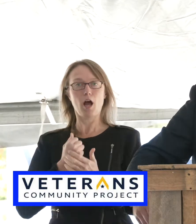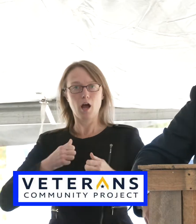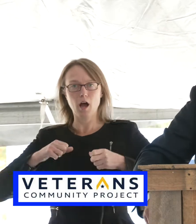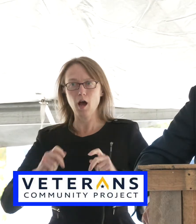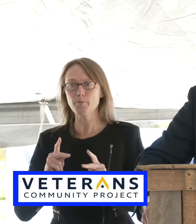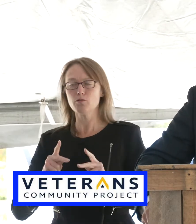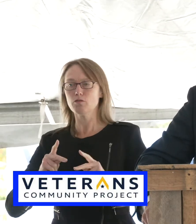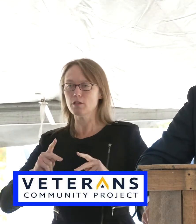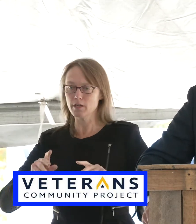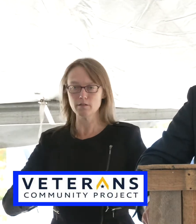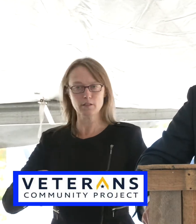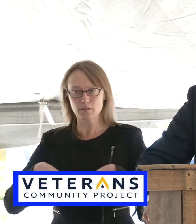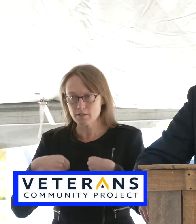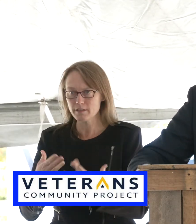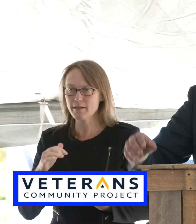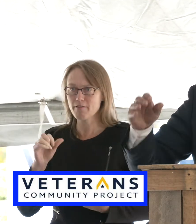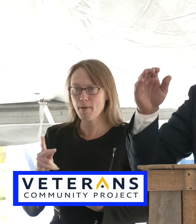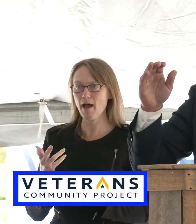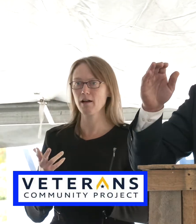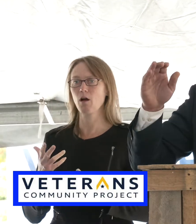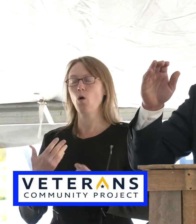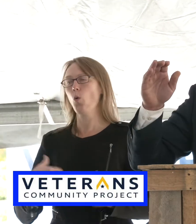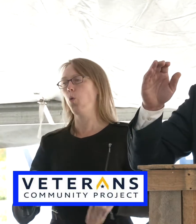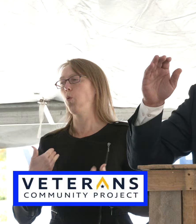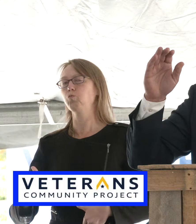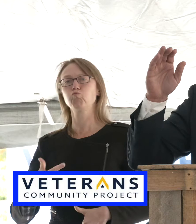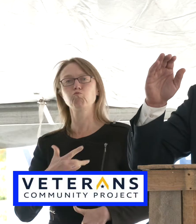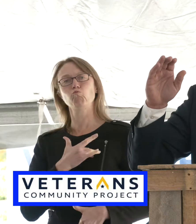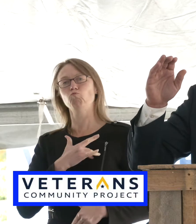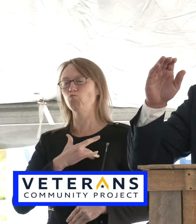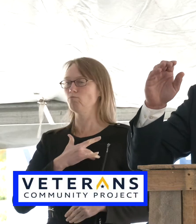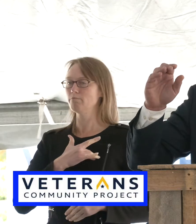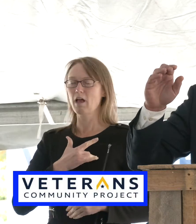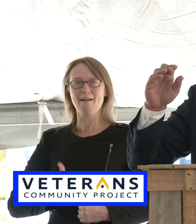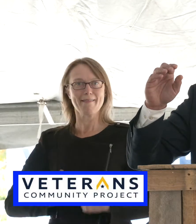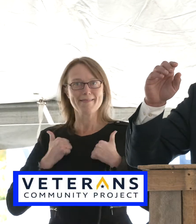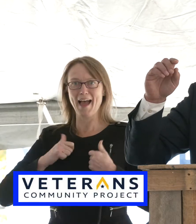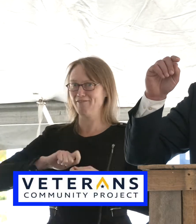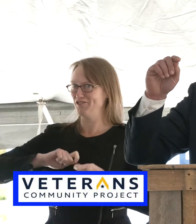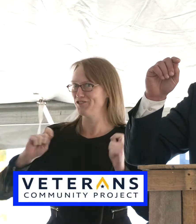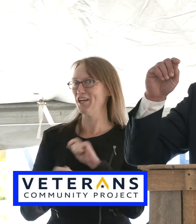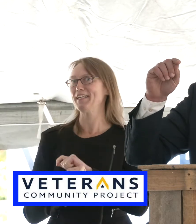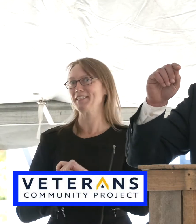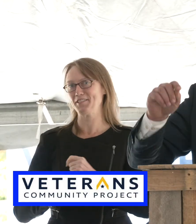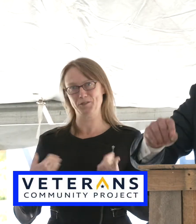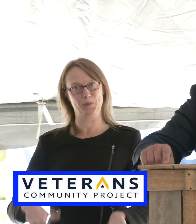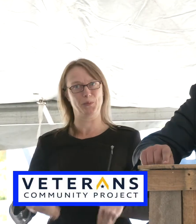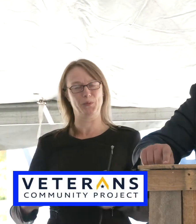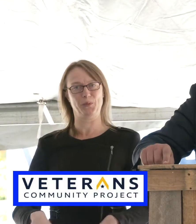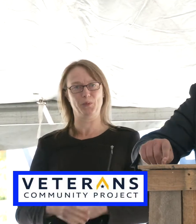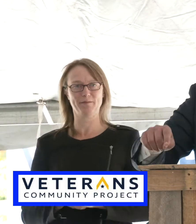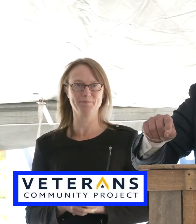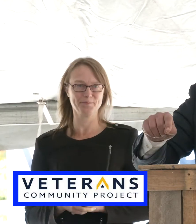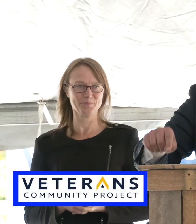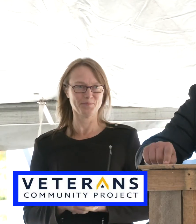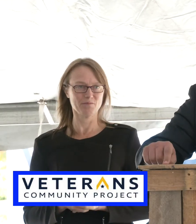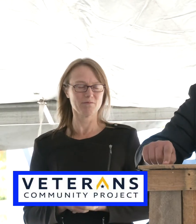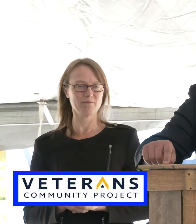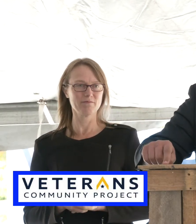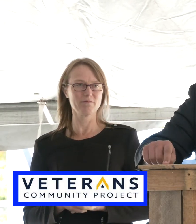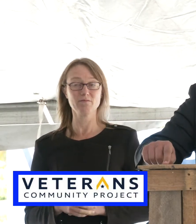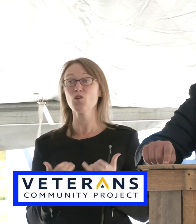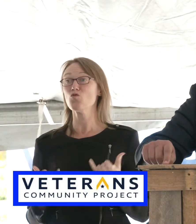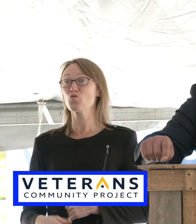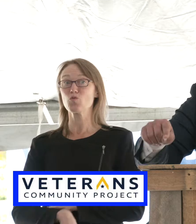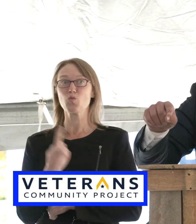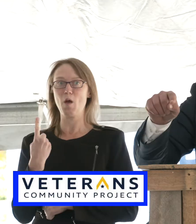and it's life-changing. Now, I say that, but I also want to be very clear on something. Today's a big day, and a lot's gone